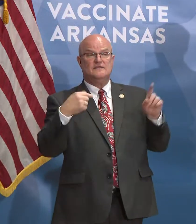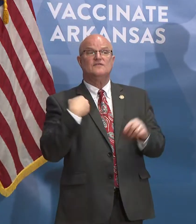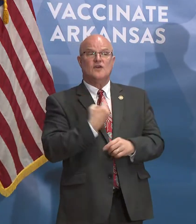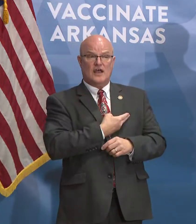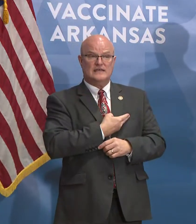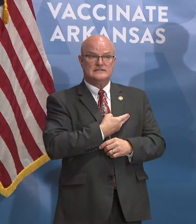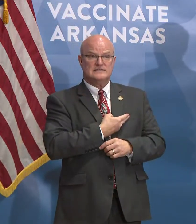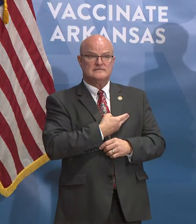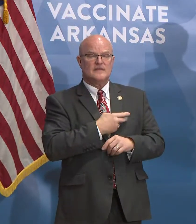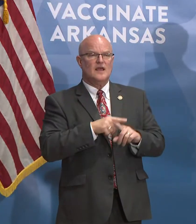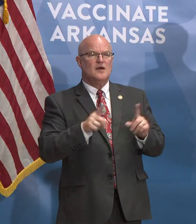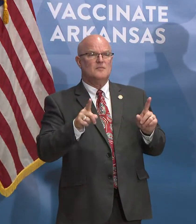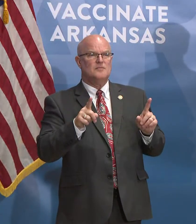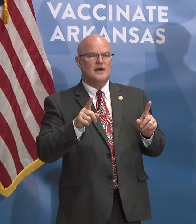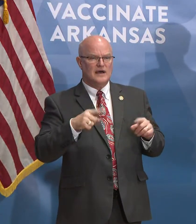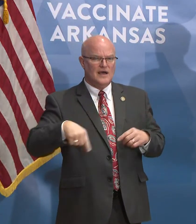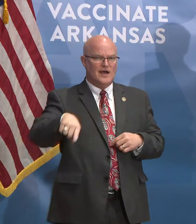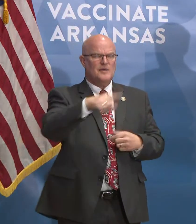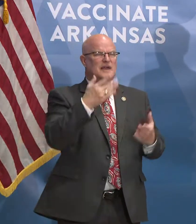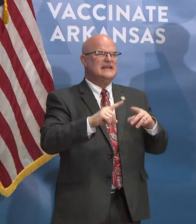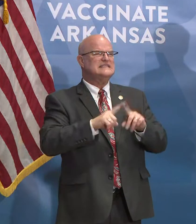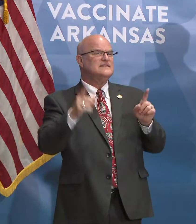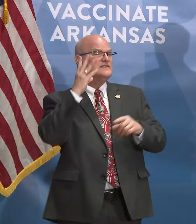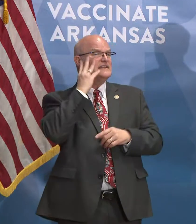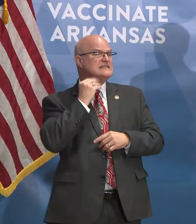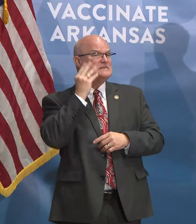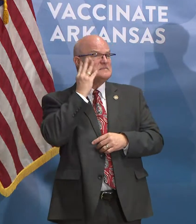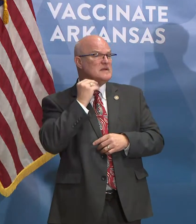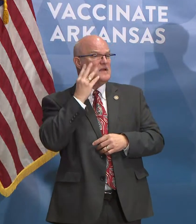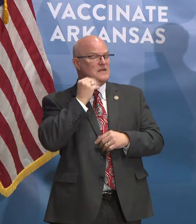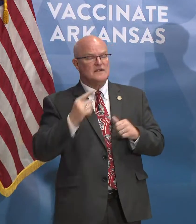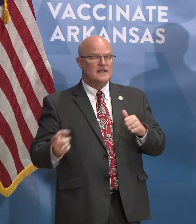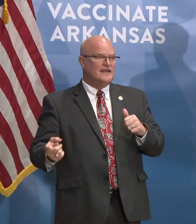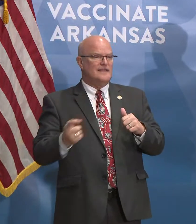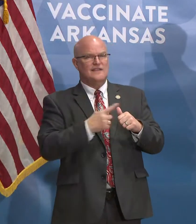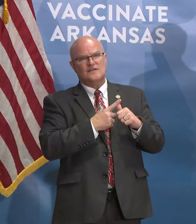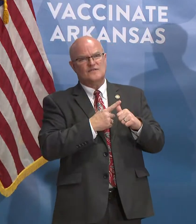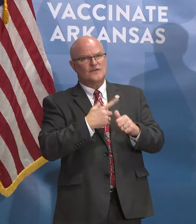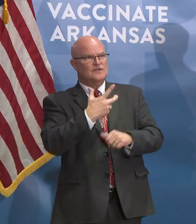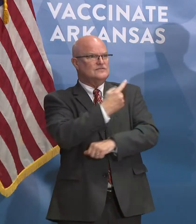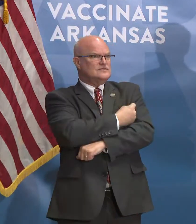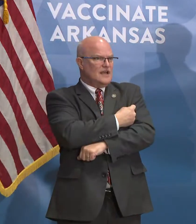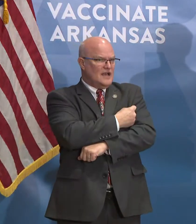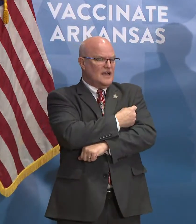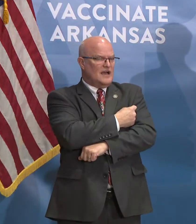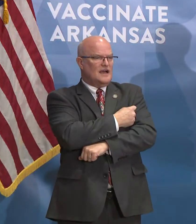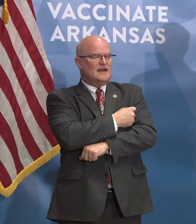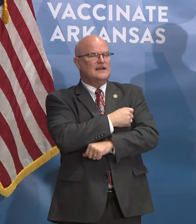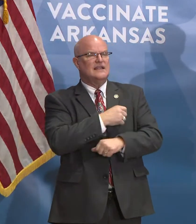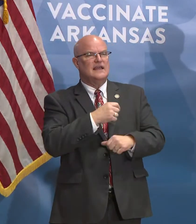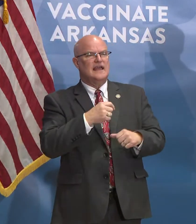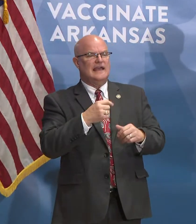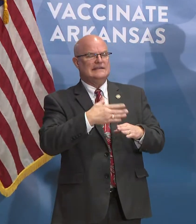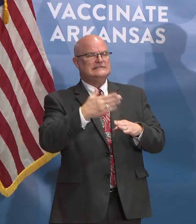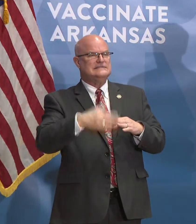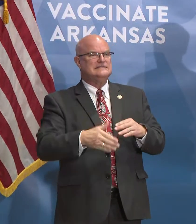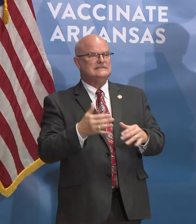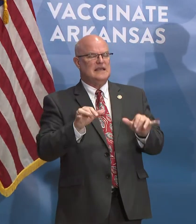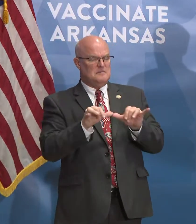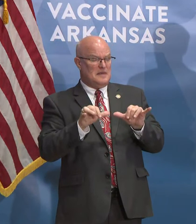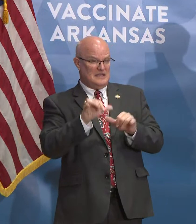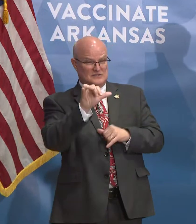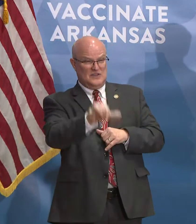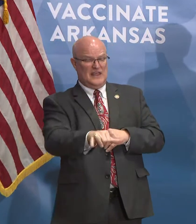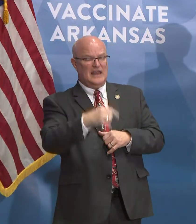us. But everybody might have had different experiences in their first shots and the outcome, and they measure